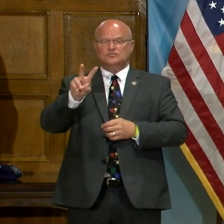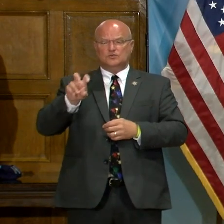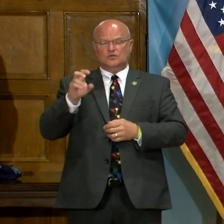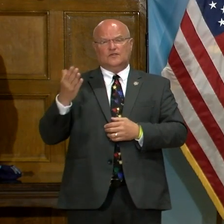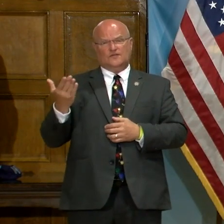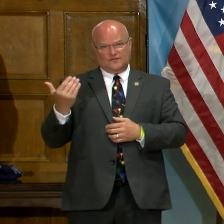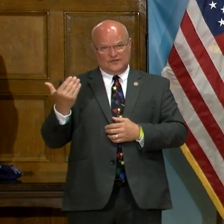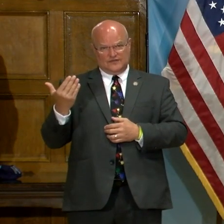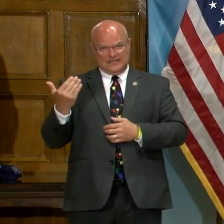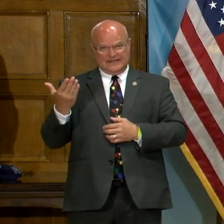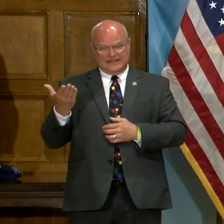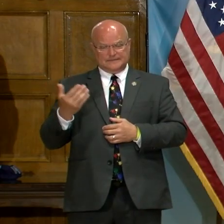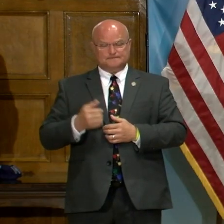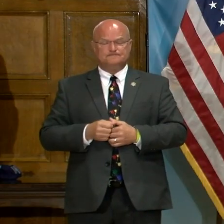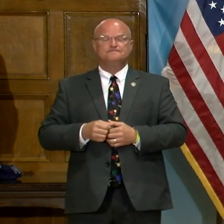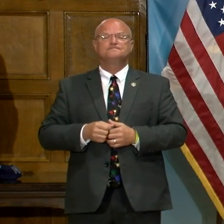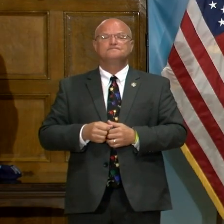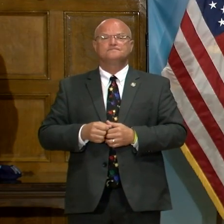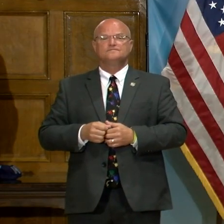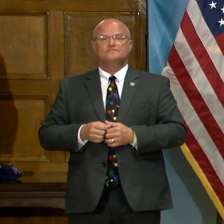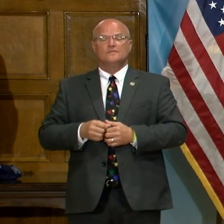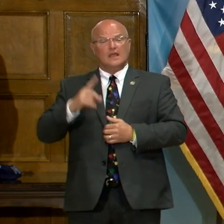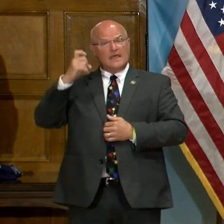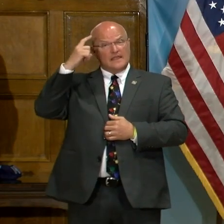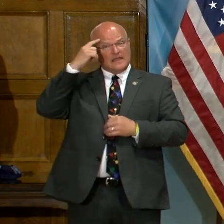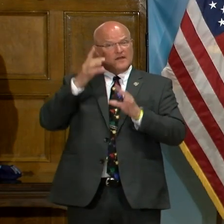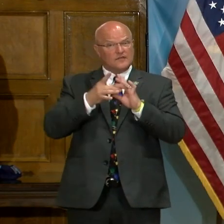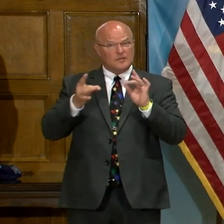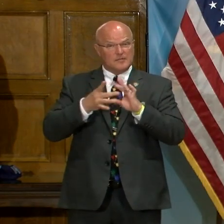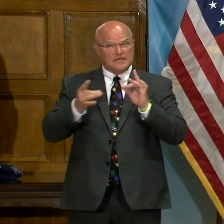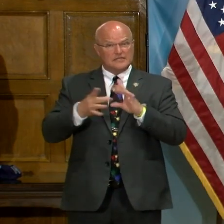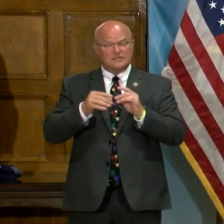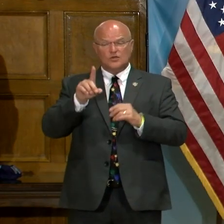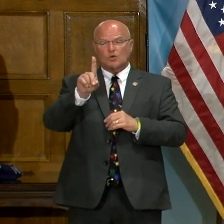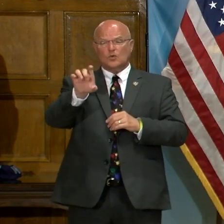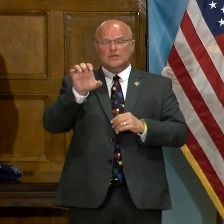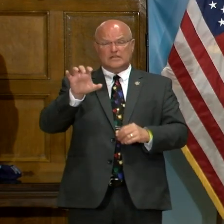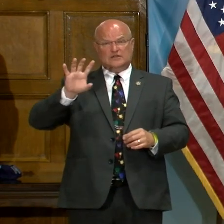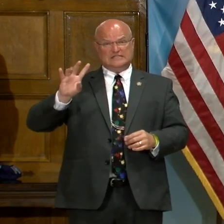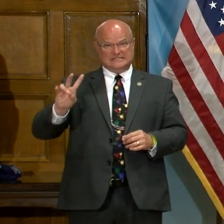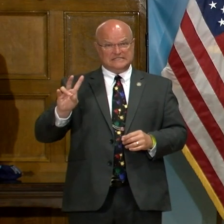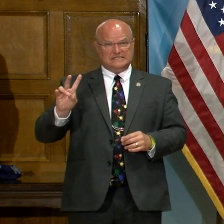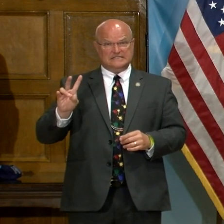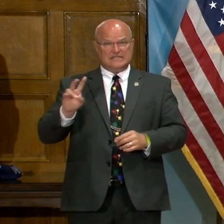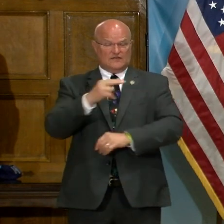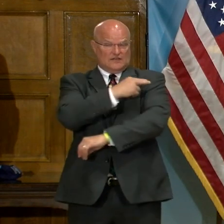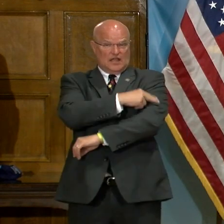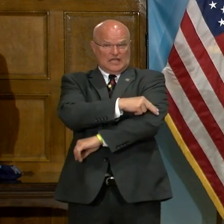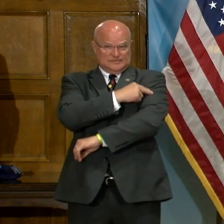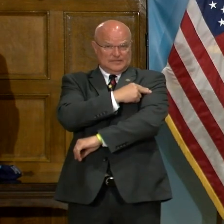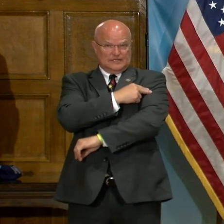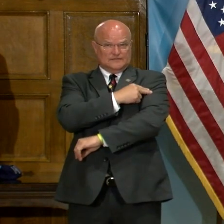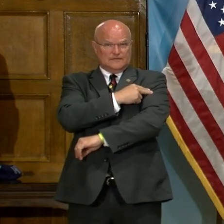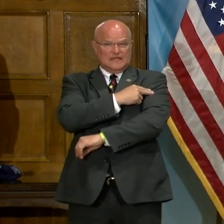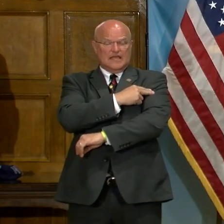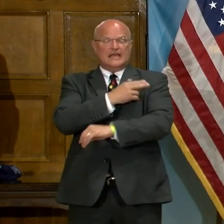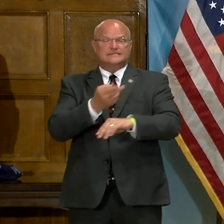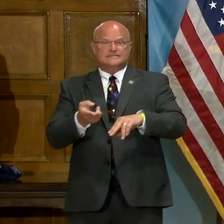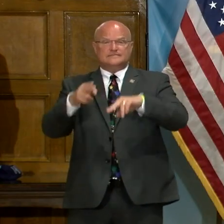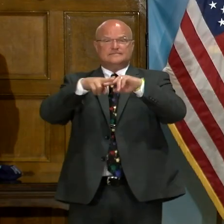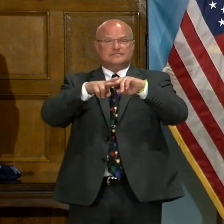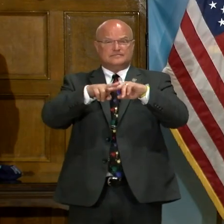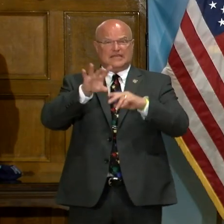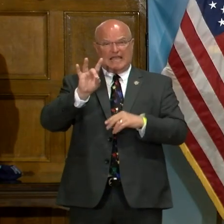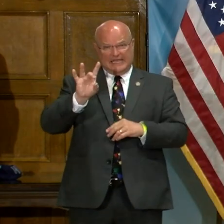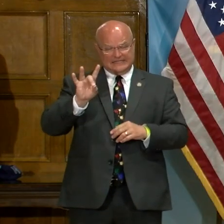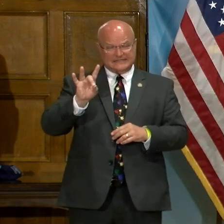215 there. The Governor mentioned we're at 107 hospitalized cases. That's a net gain of